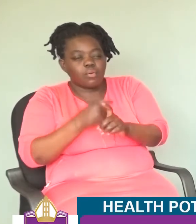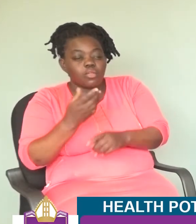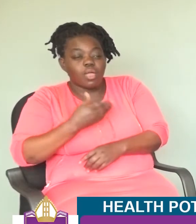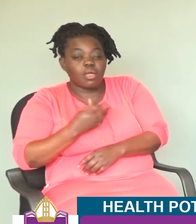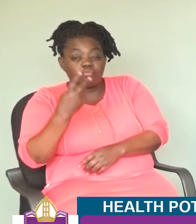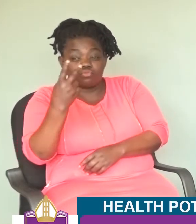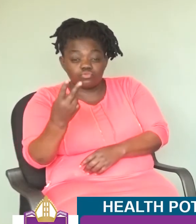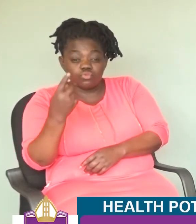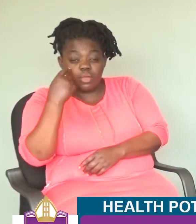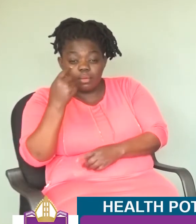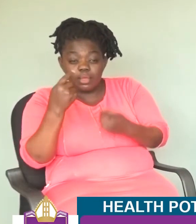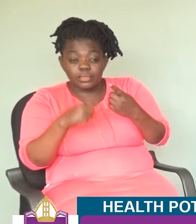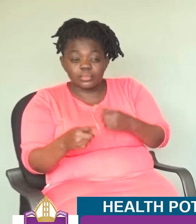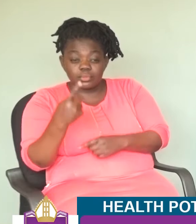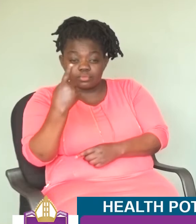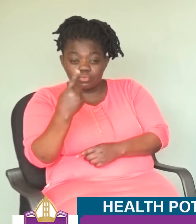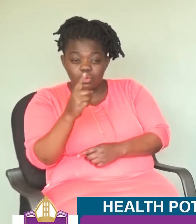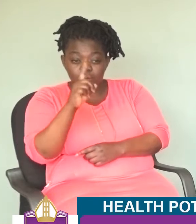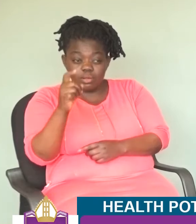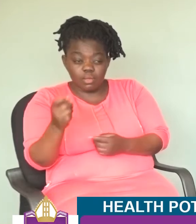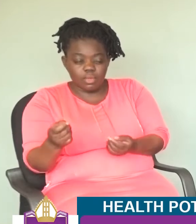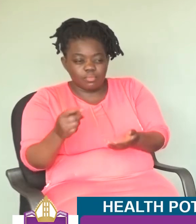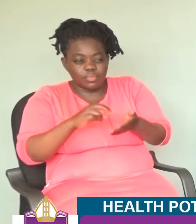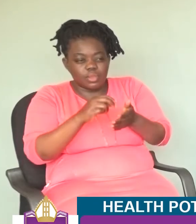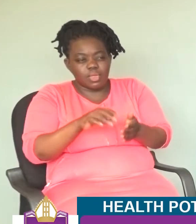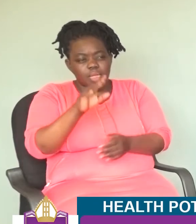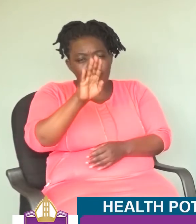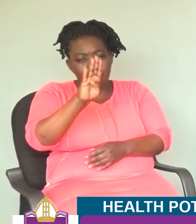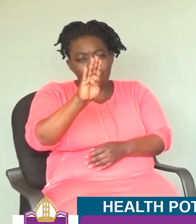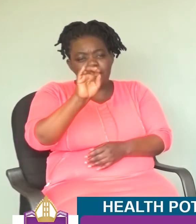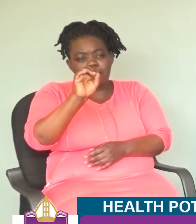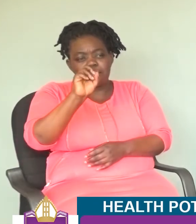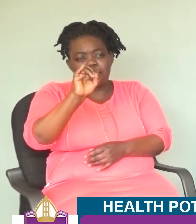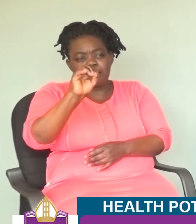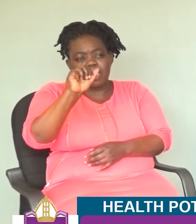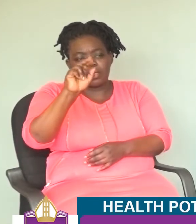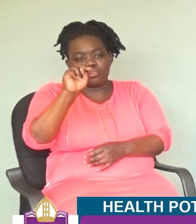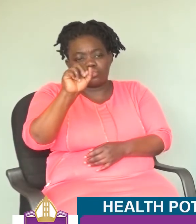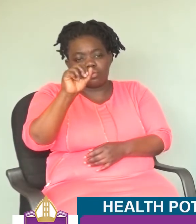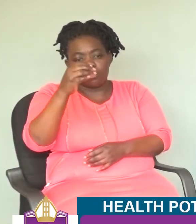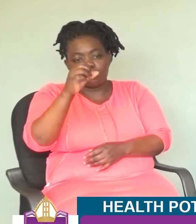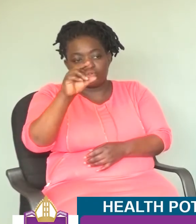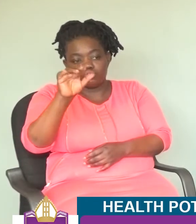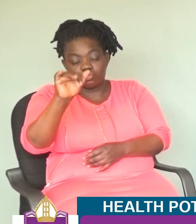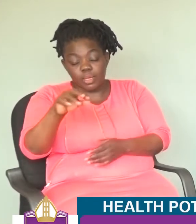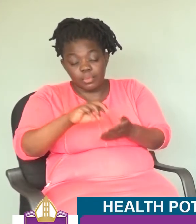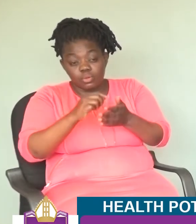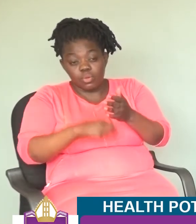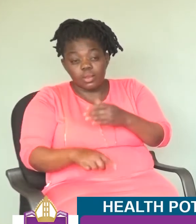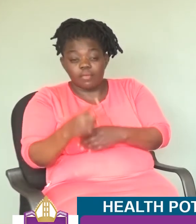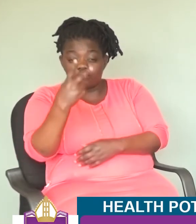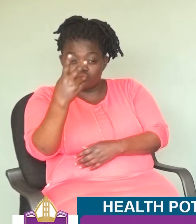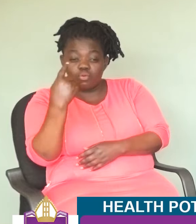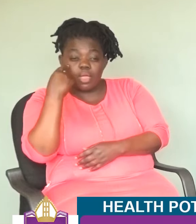but you only see one object. This is what we call binocular vision, binocular single vision, which means you have two eyes, but you're seeing single.